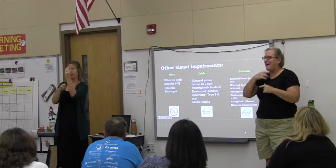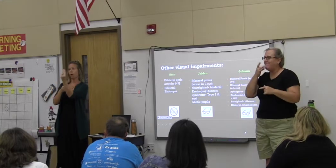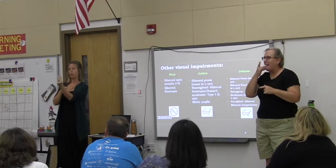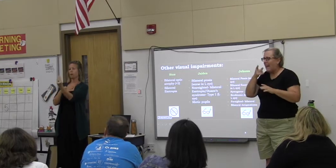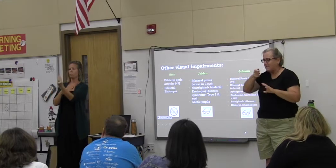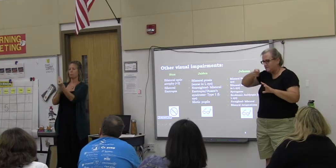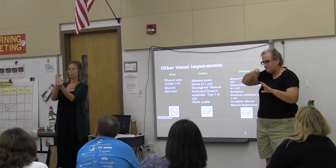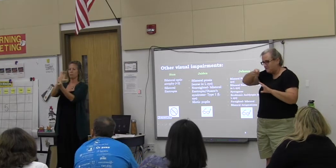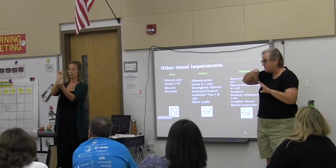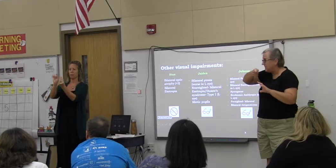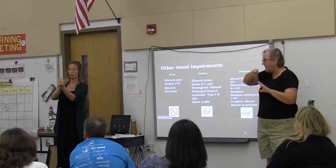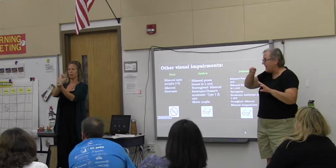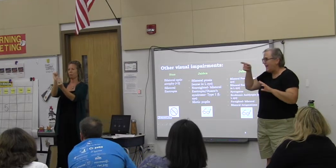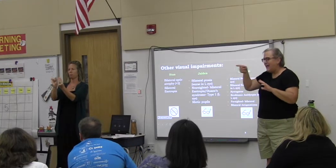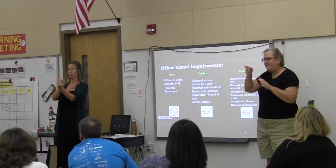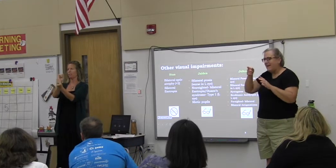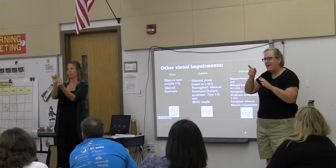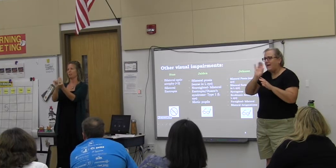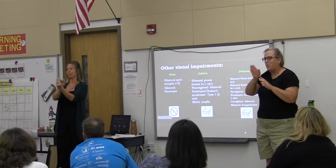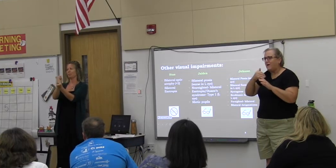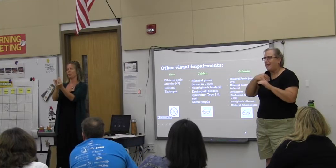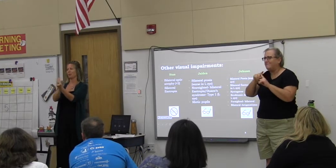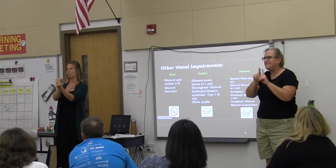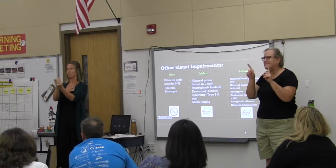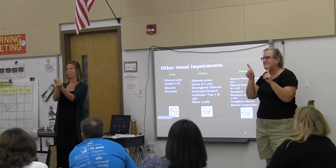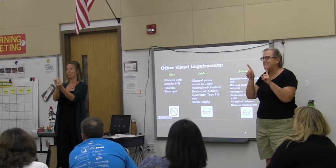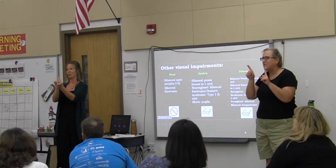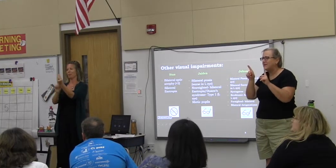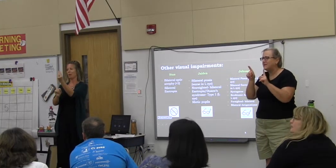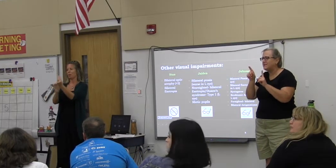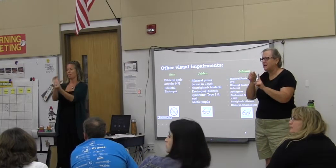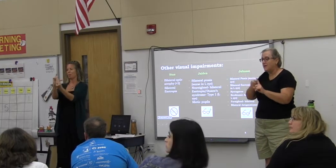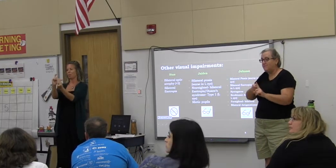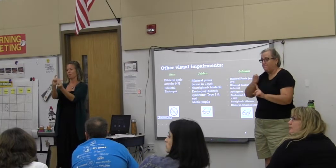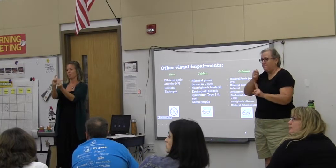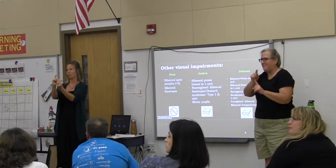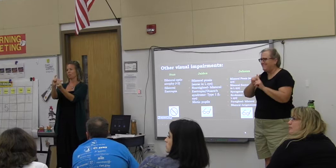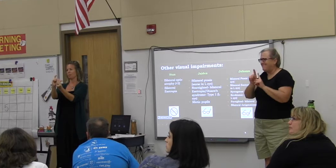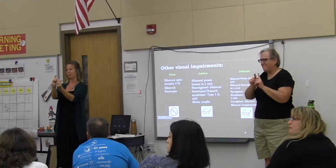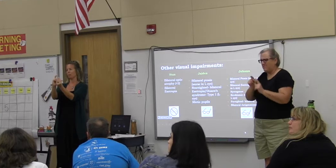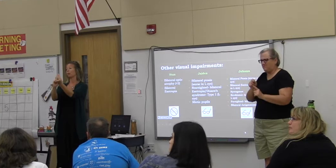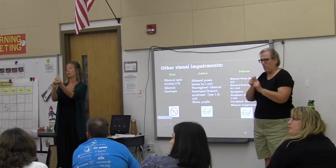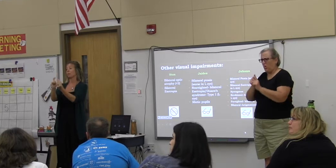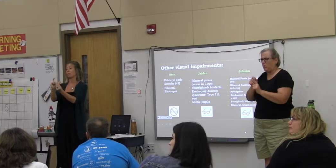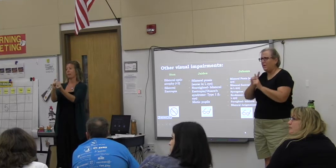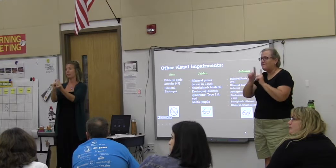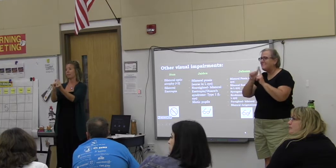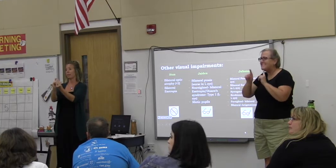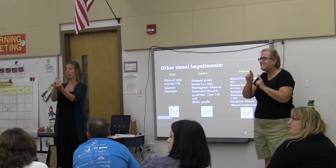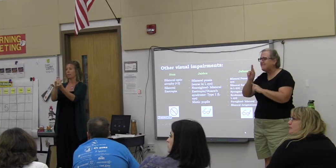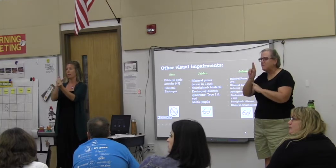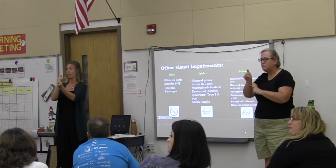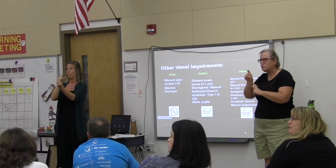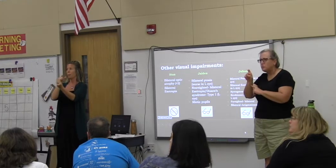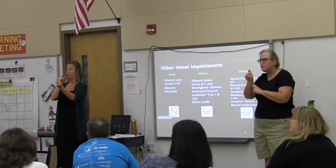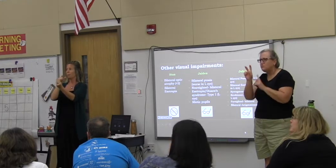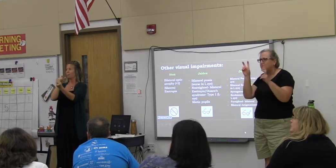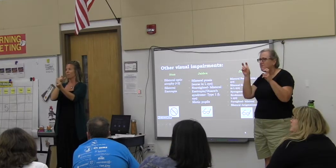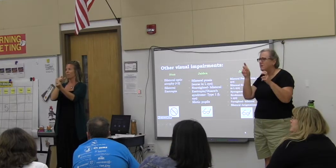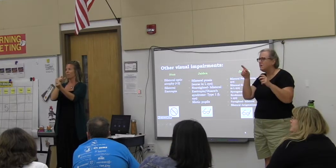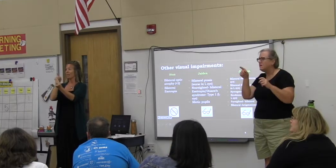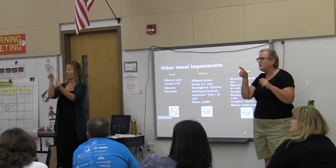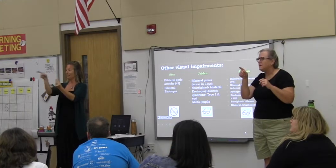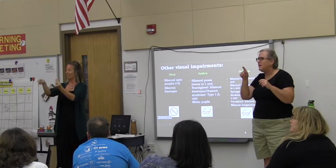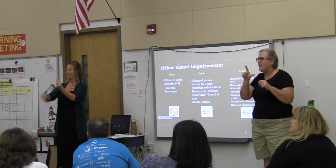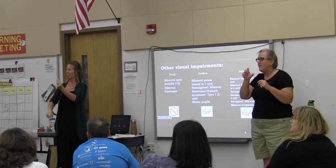there and they hold up different, Claire, what's this called? When they hold up the different prescriptions, basically. Are they